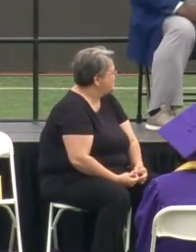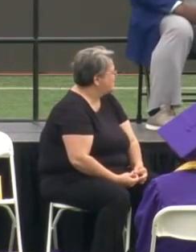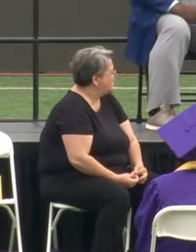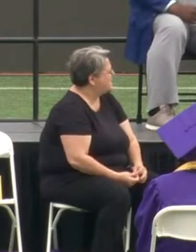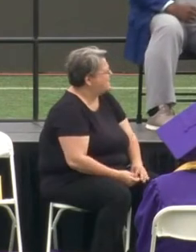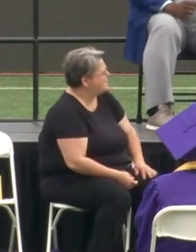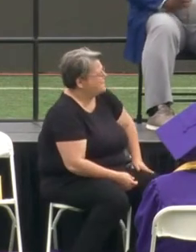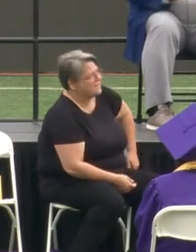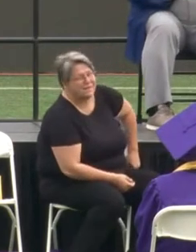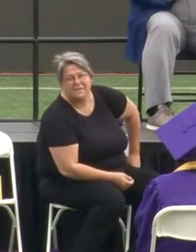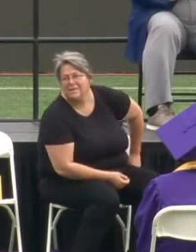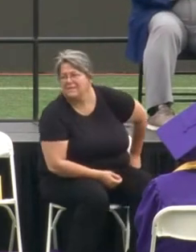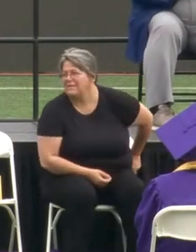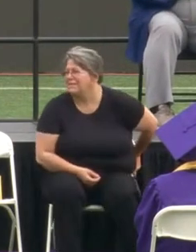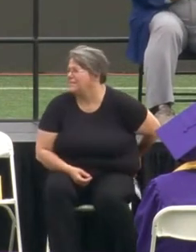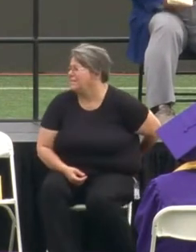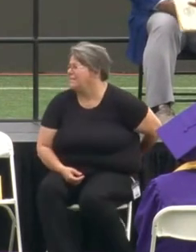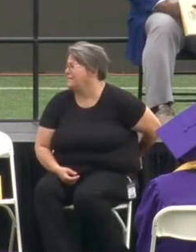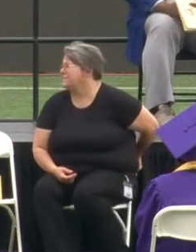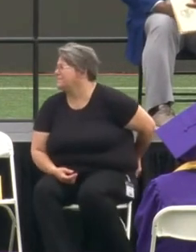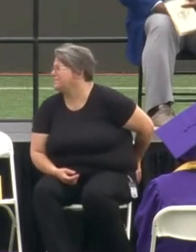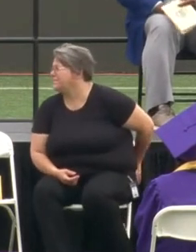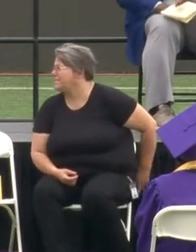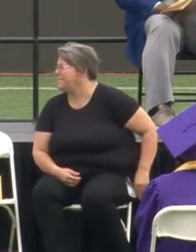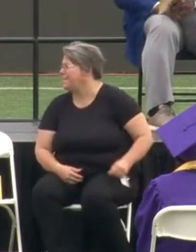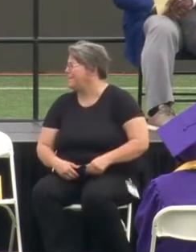Matthias Kramer Meissner.